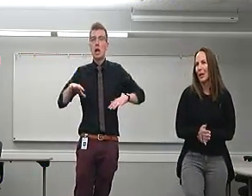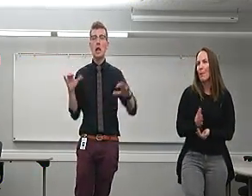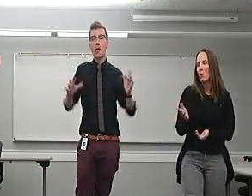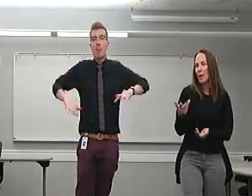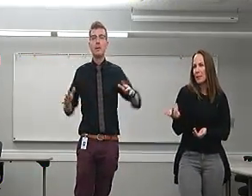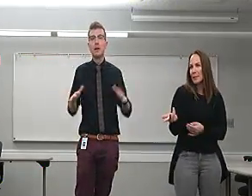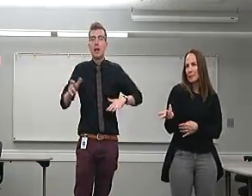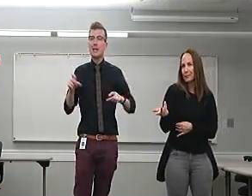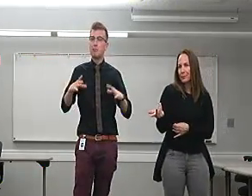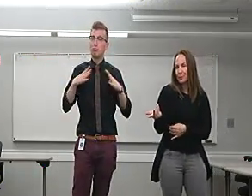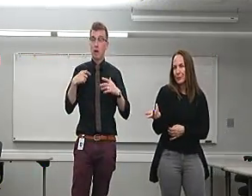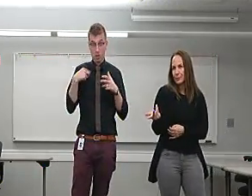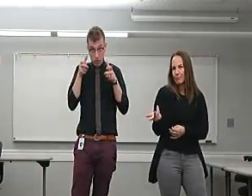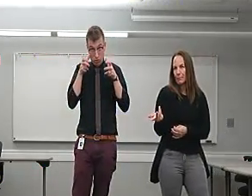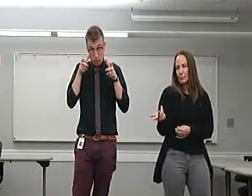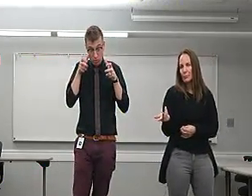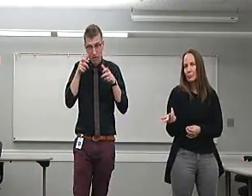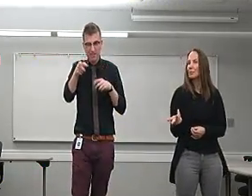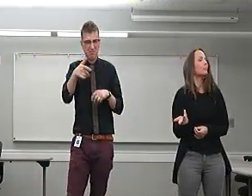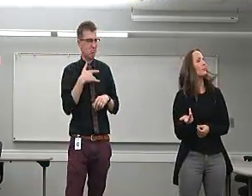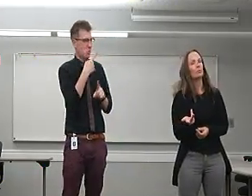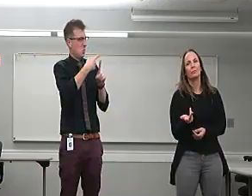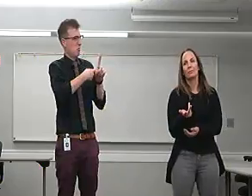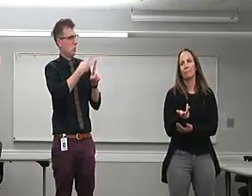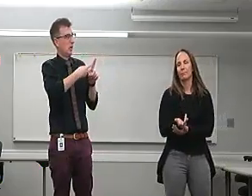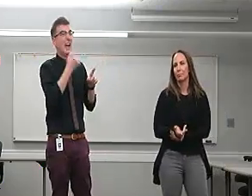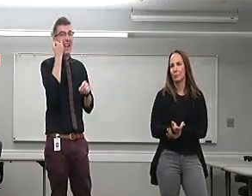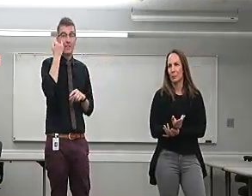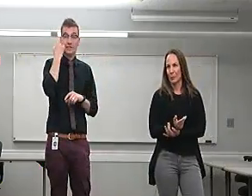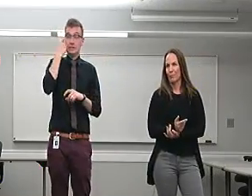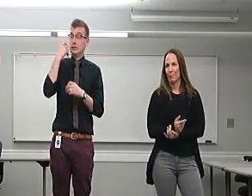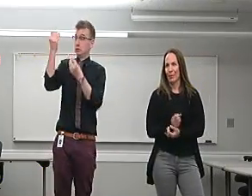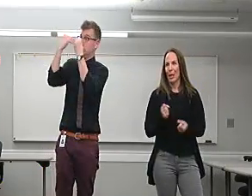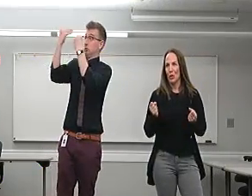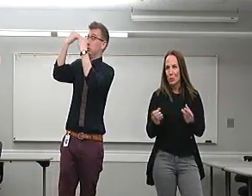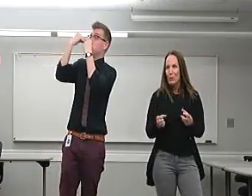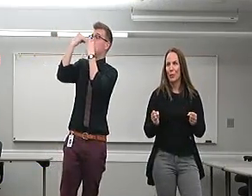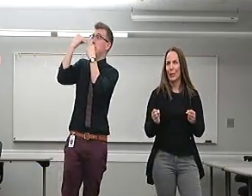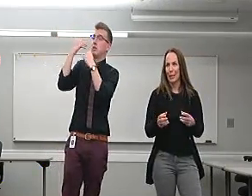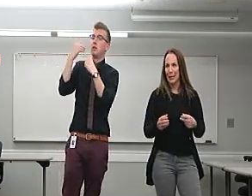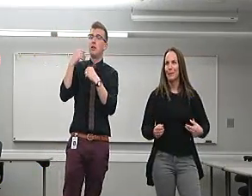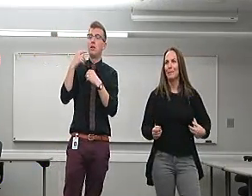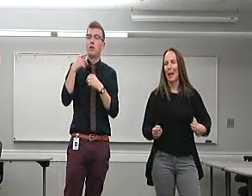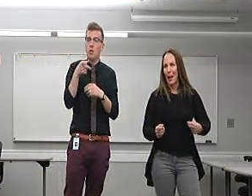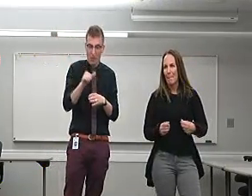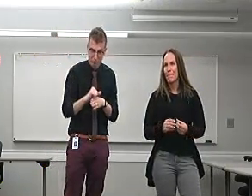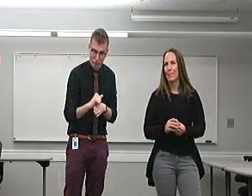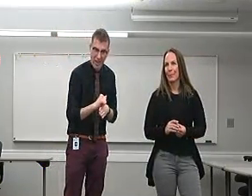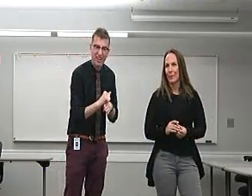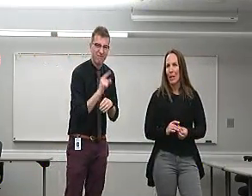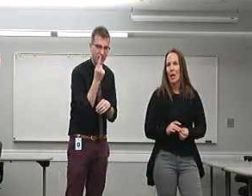I would say like a month or two, because if you just learn a whole lot of things, And you're want to putting it in? practice. Yeah. Yeah. Okay. But you want time